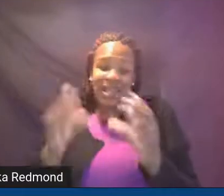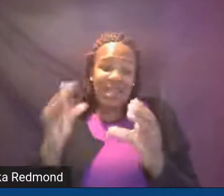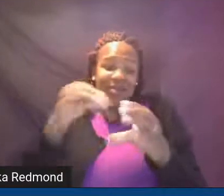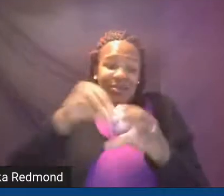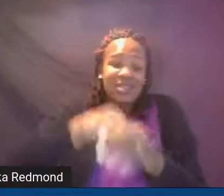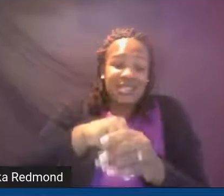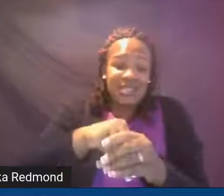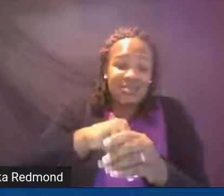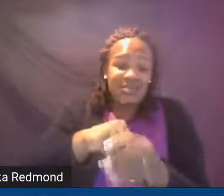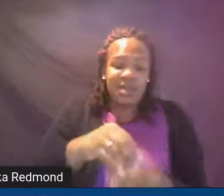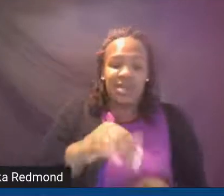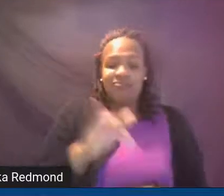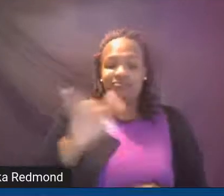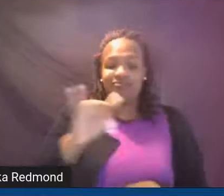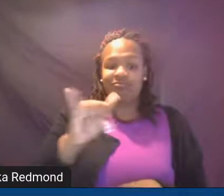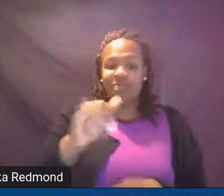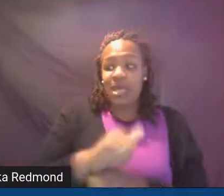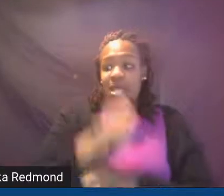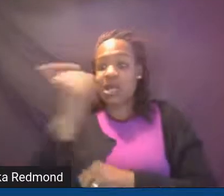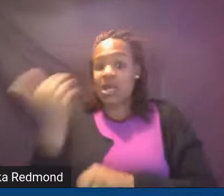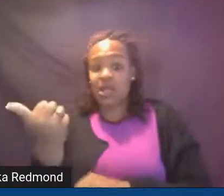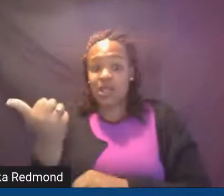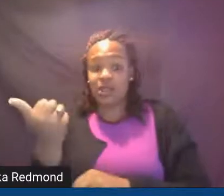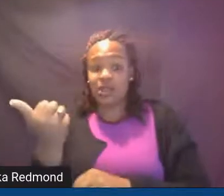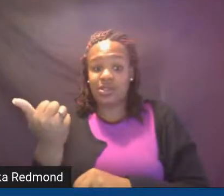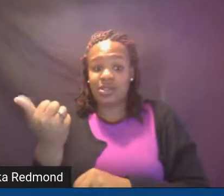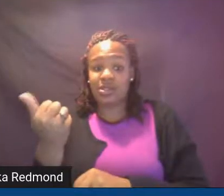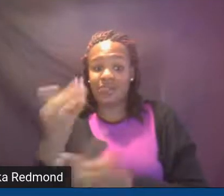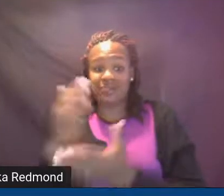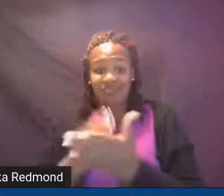others are presented with that same opportunity.